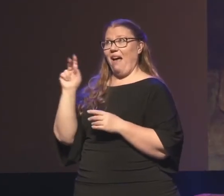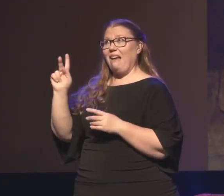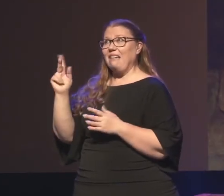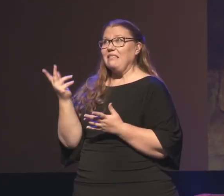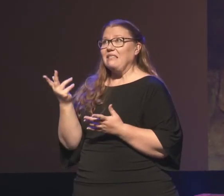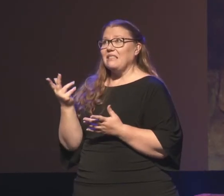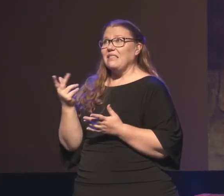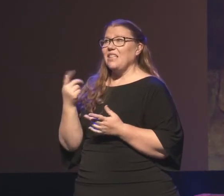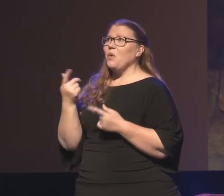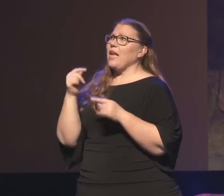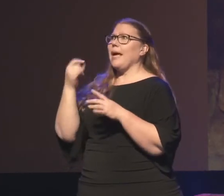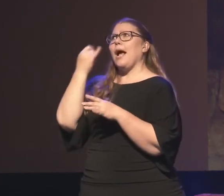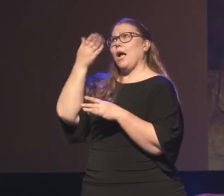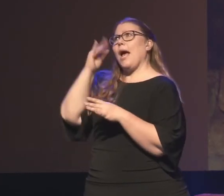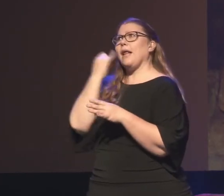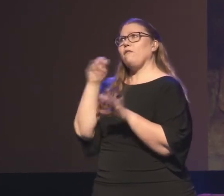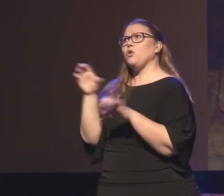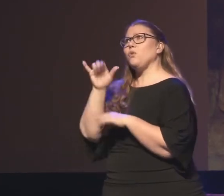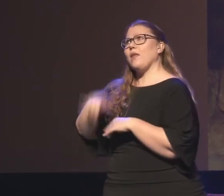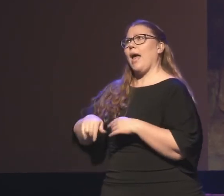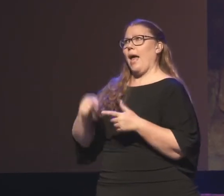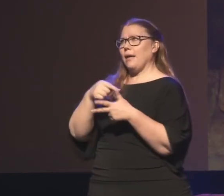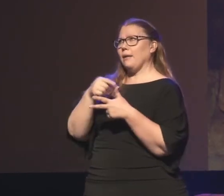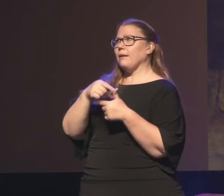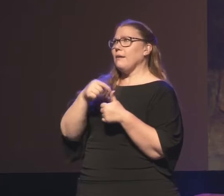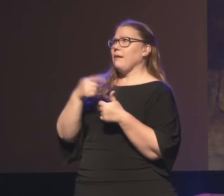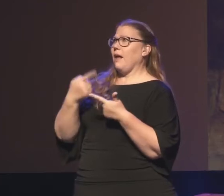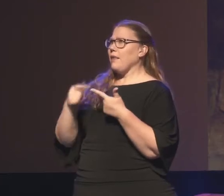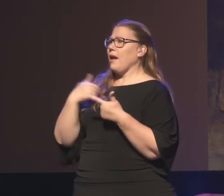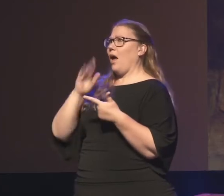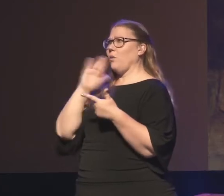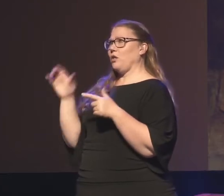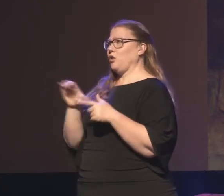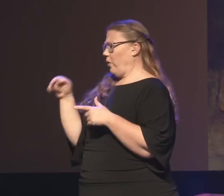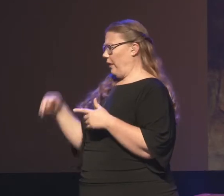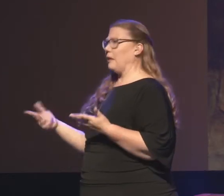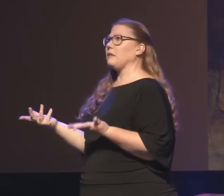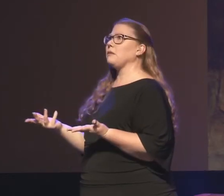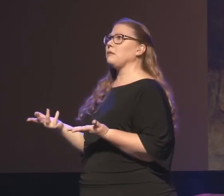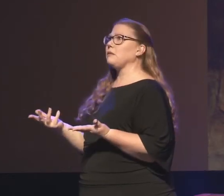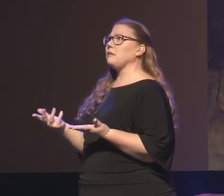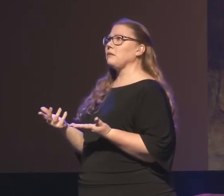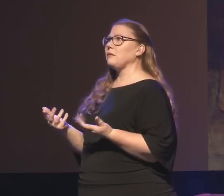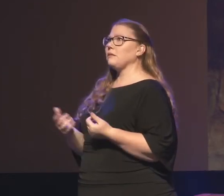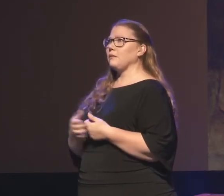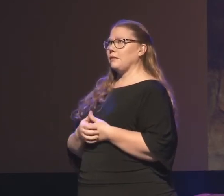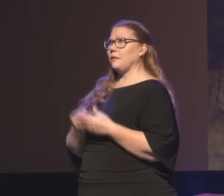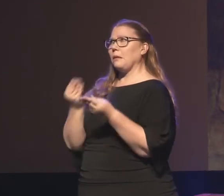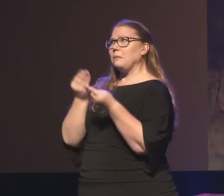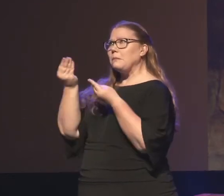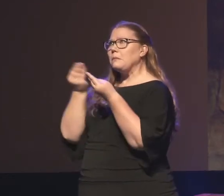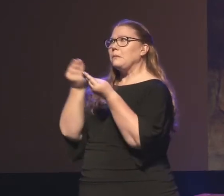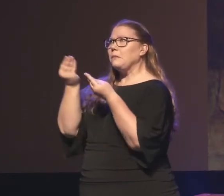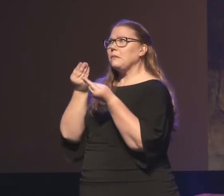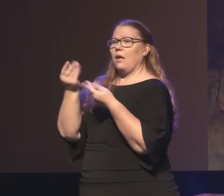tried to make deals. God, if you'll do this, then I'll do that. And